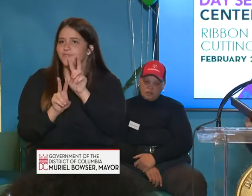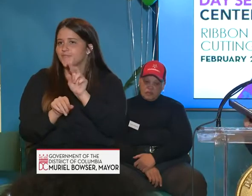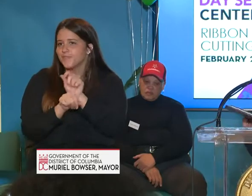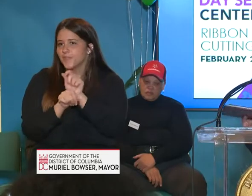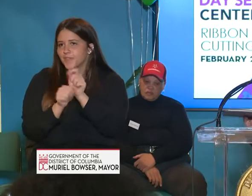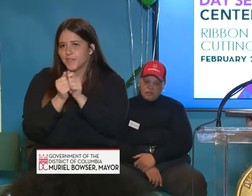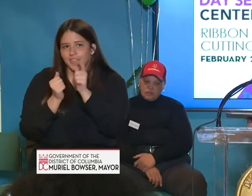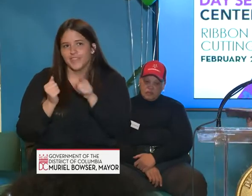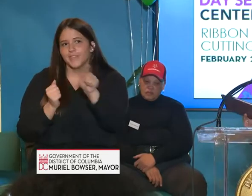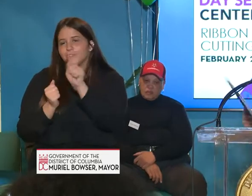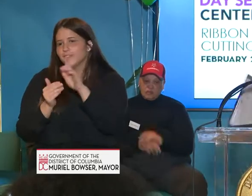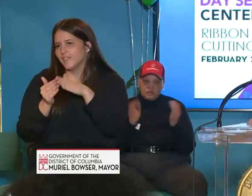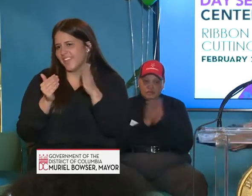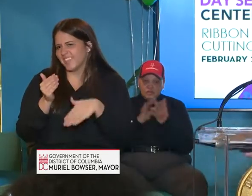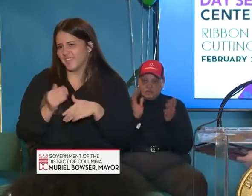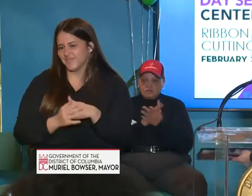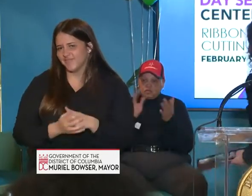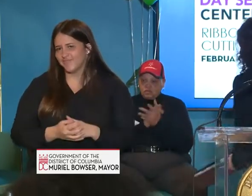with you to get that done.